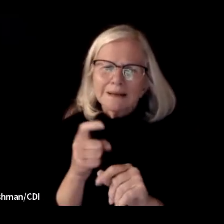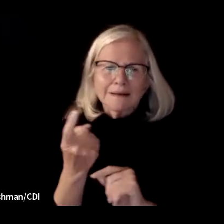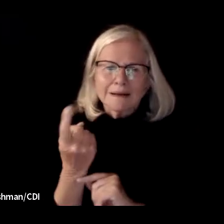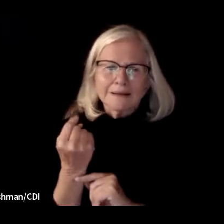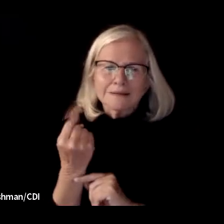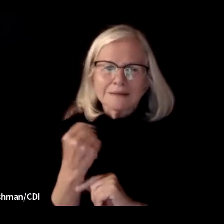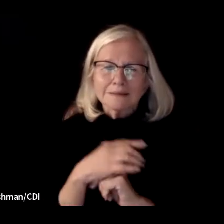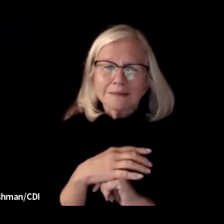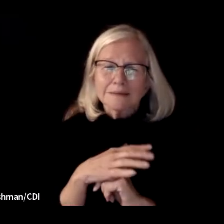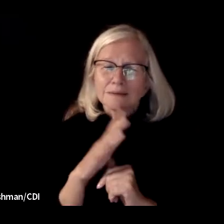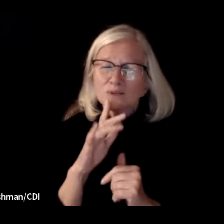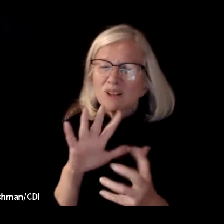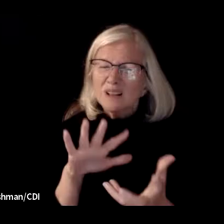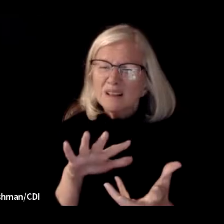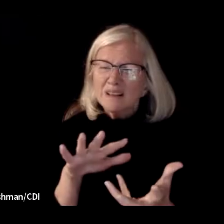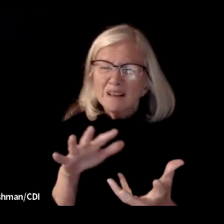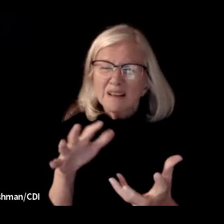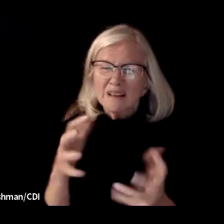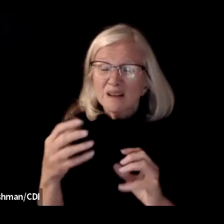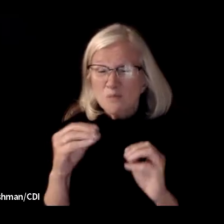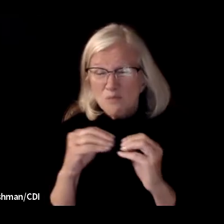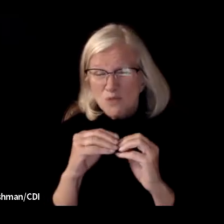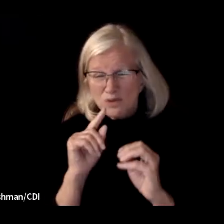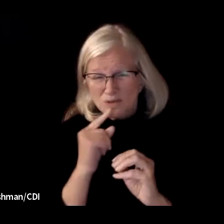much more acute shortage of a global supply.